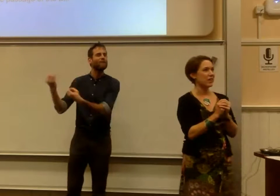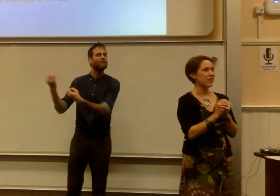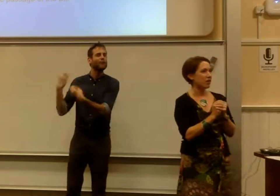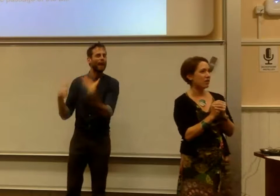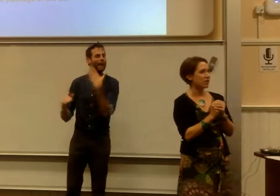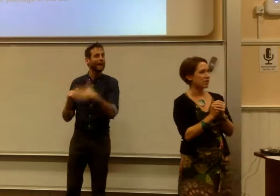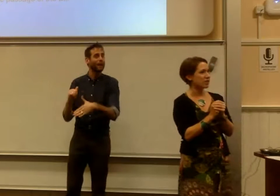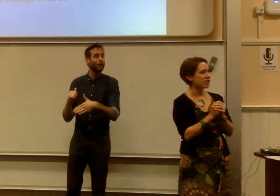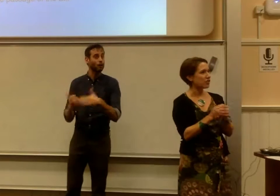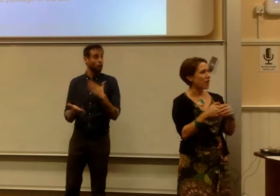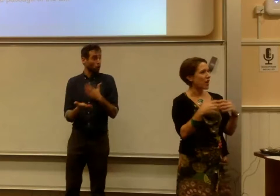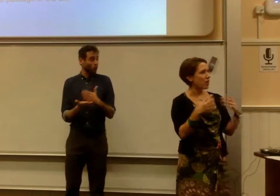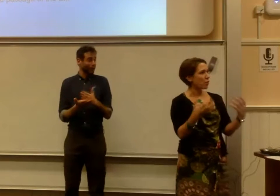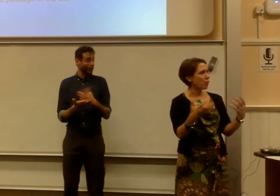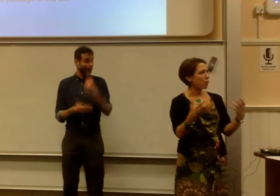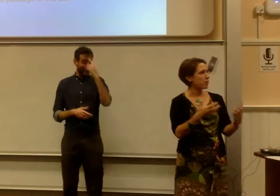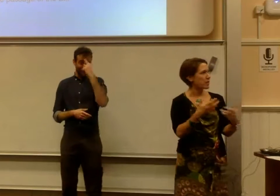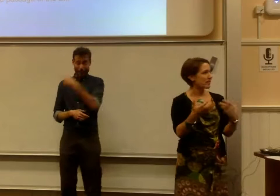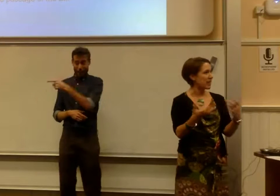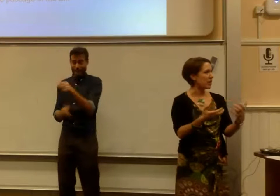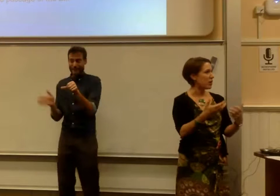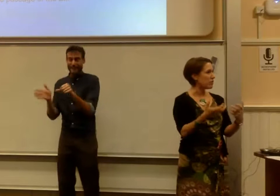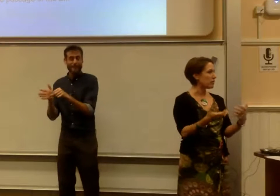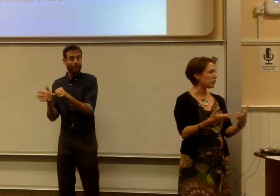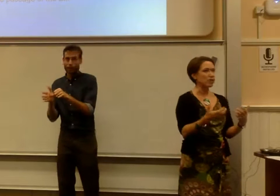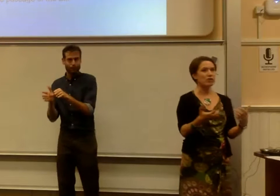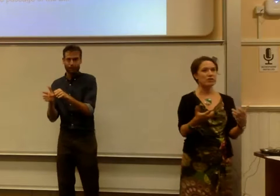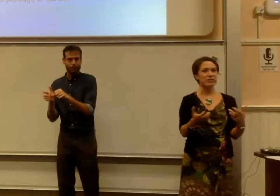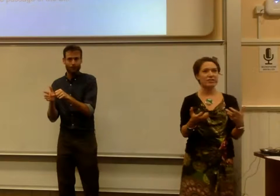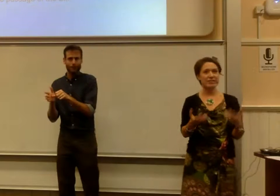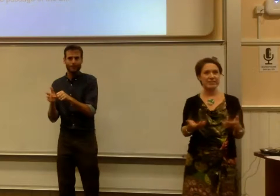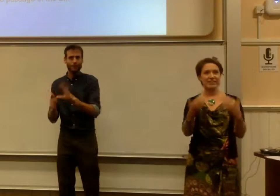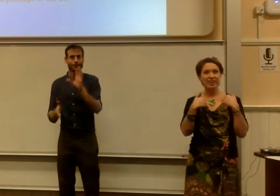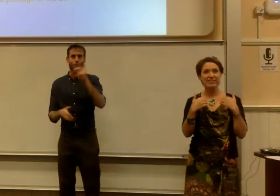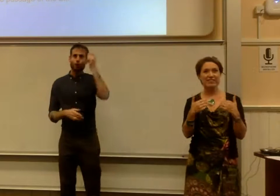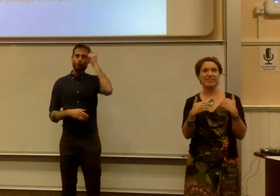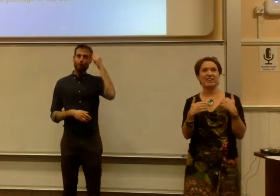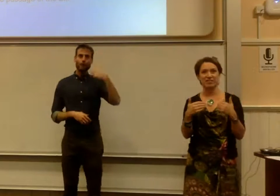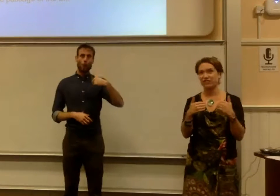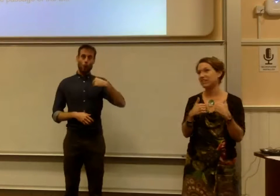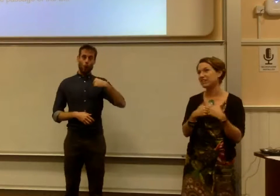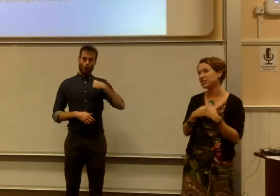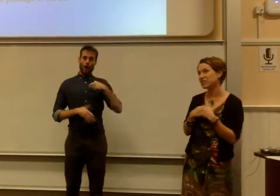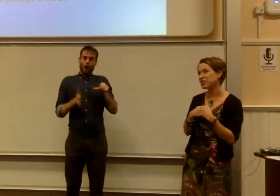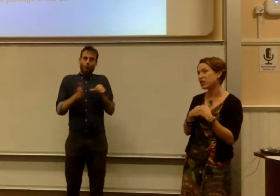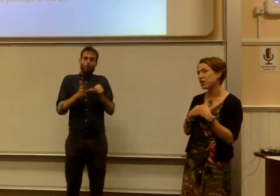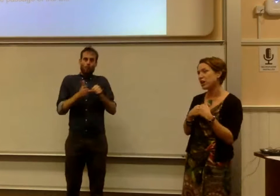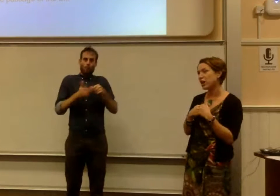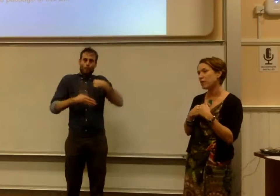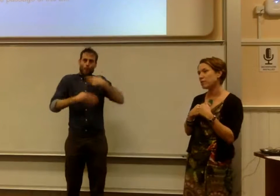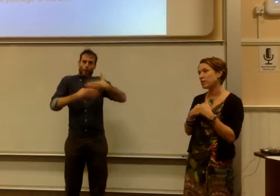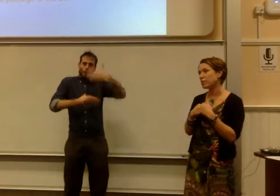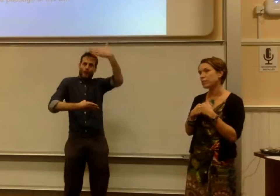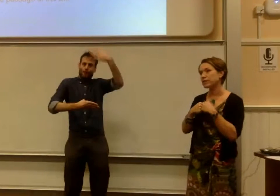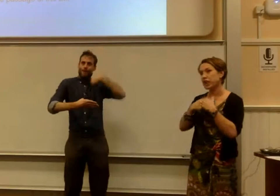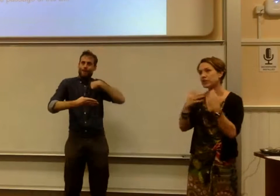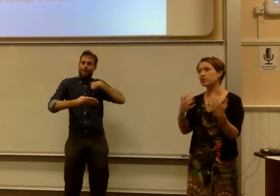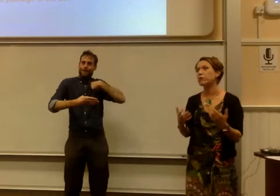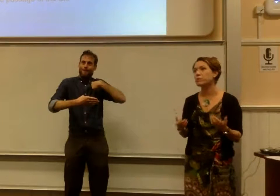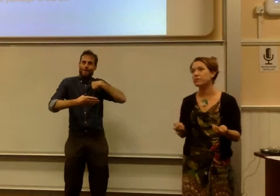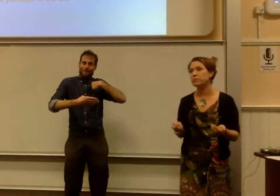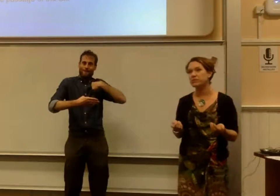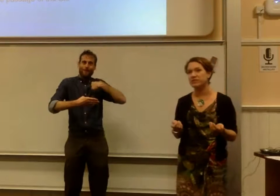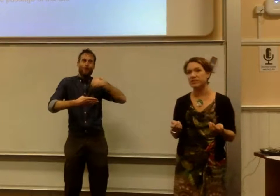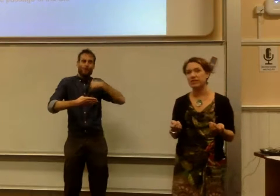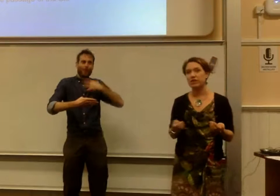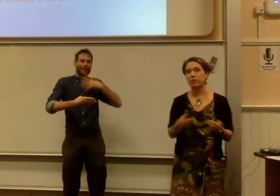users that are hard to reach. I think what the BSL bill showed us is that it's us that's hard to reach. But by